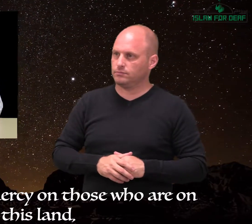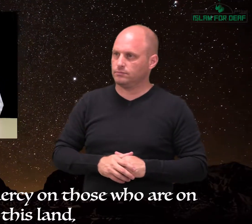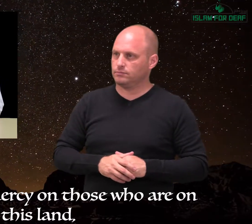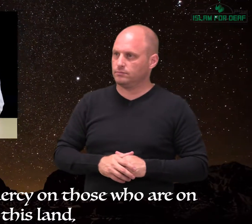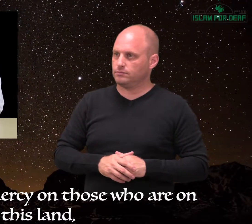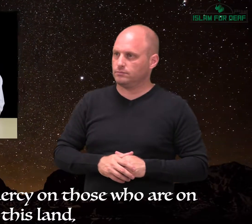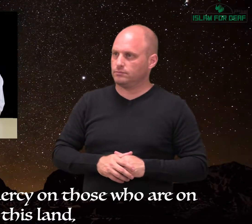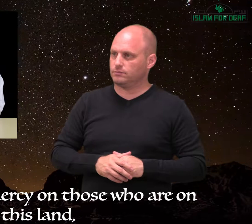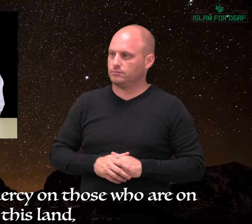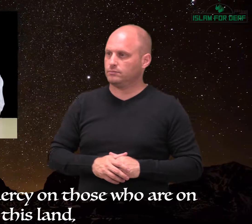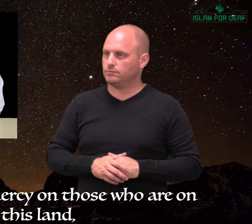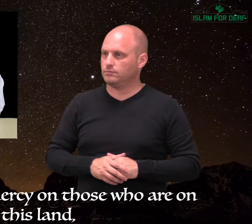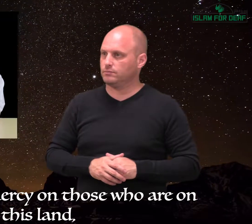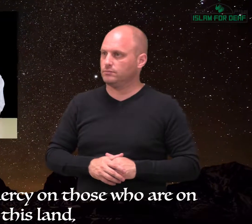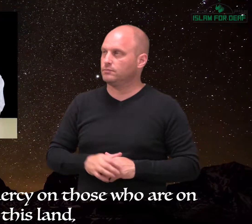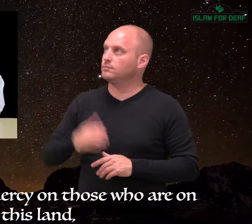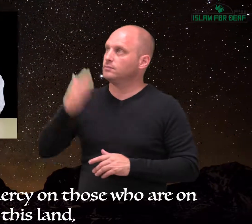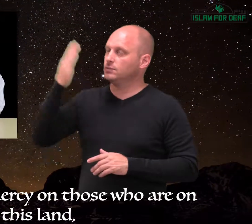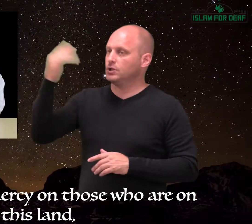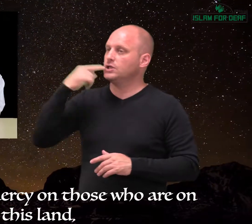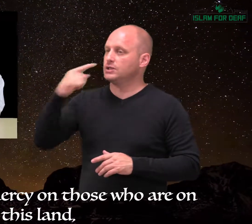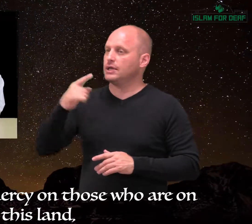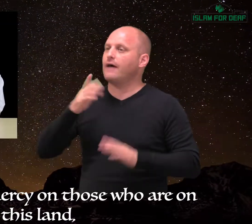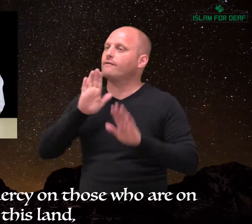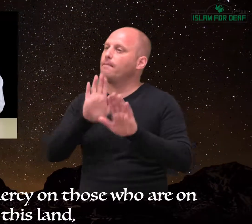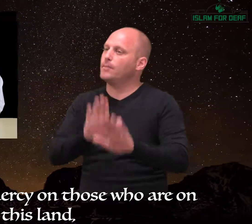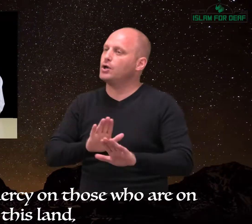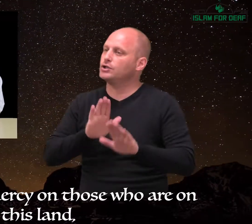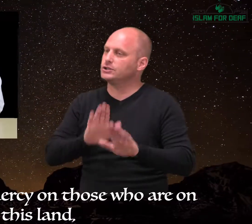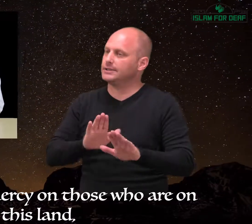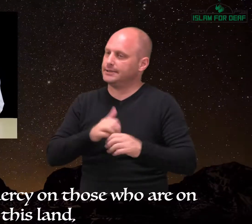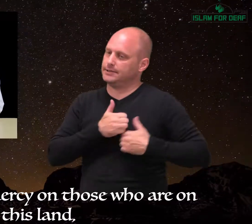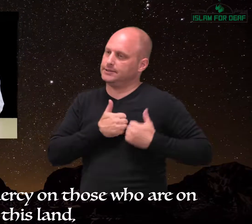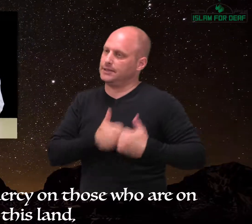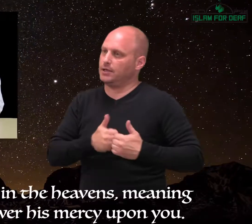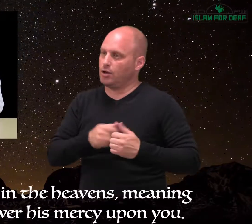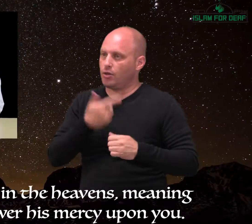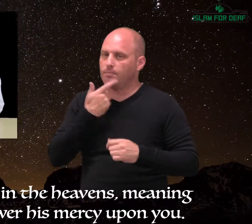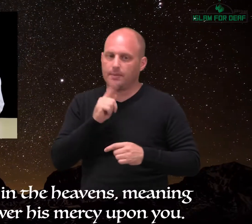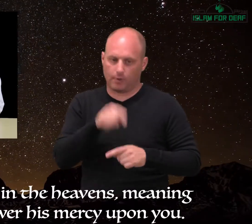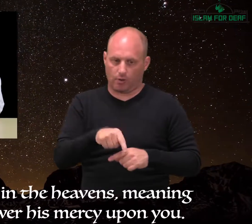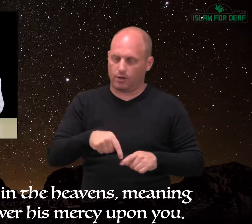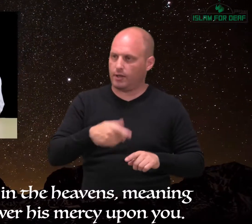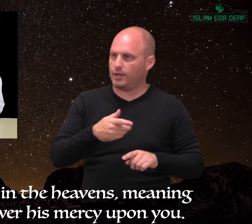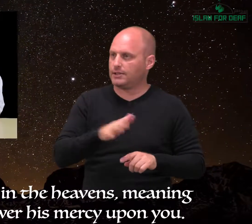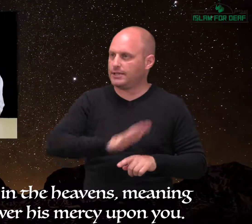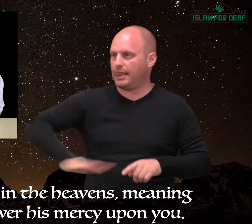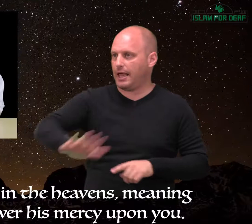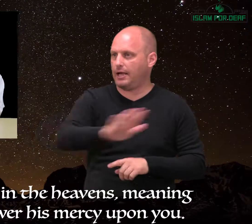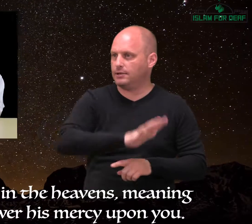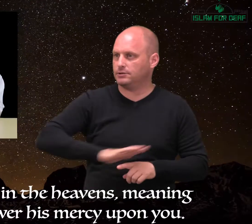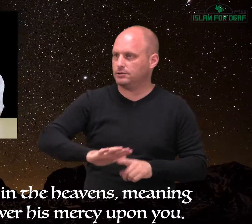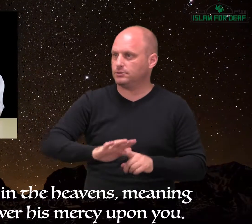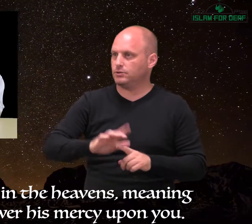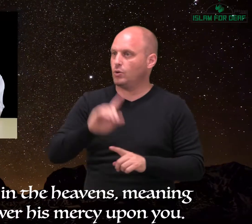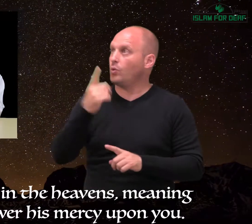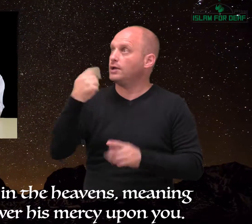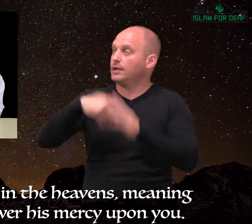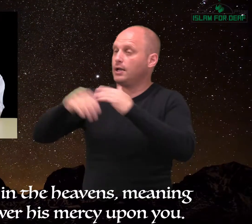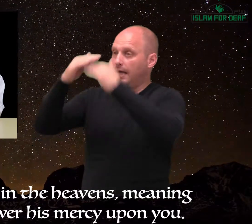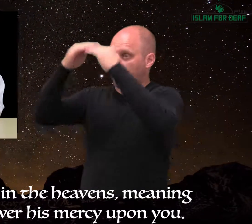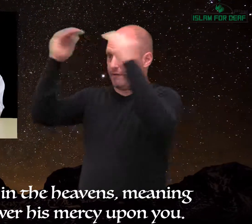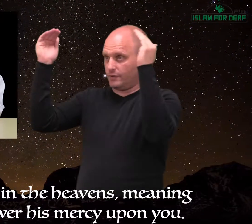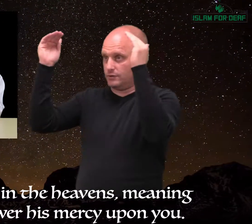And then he said, have mercy on those who are on this land, the one who is in the heavens,